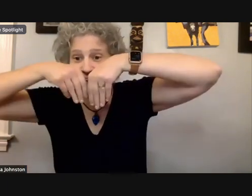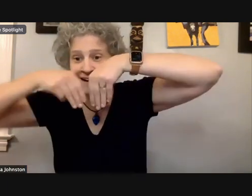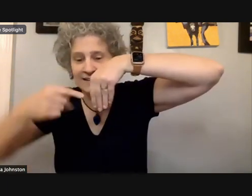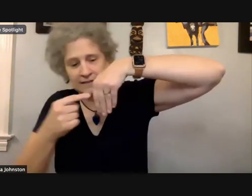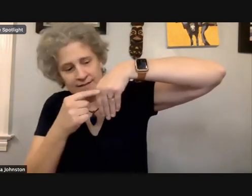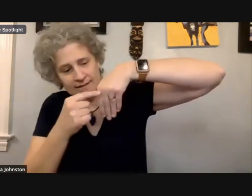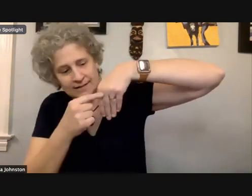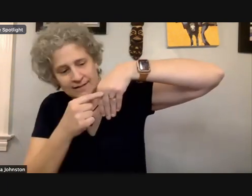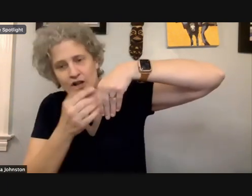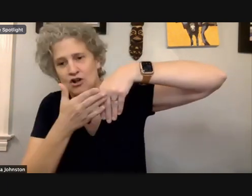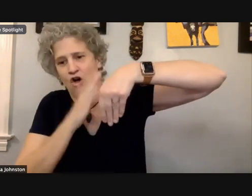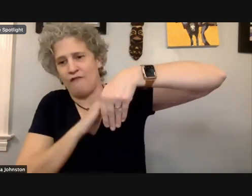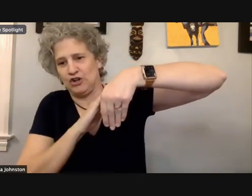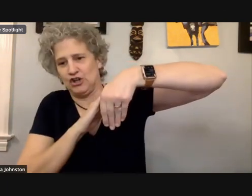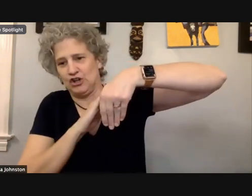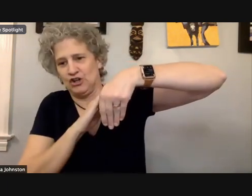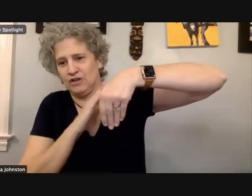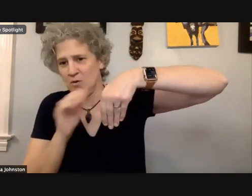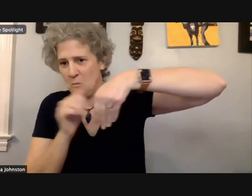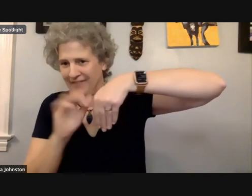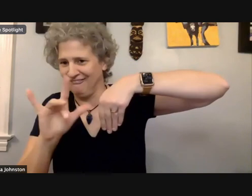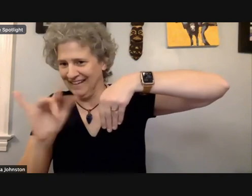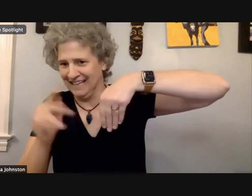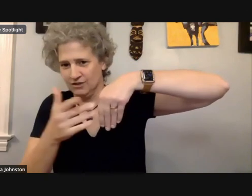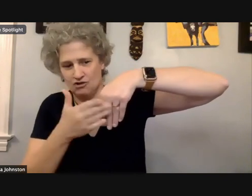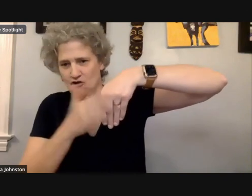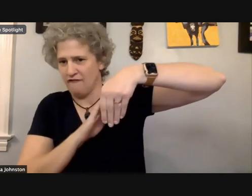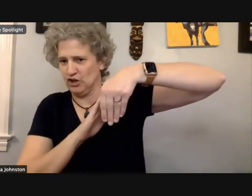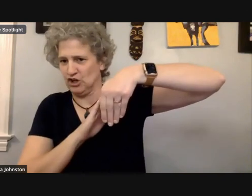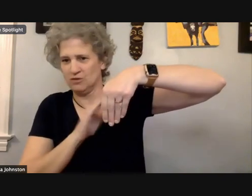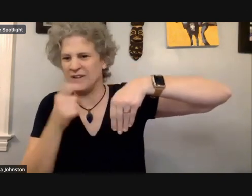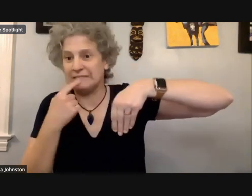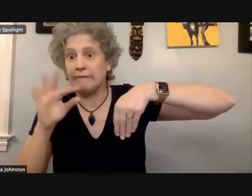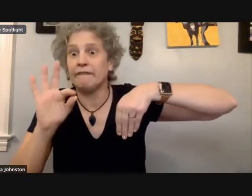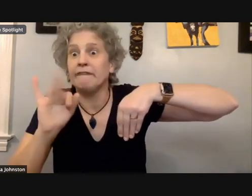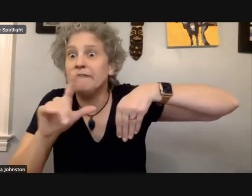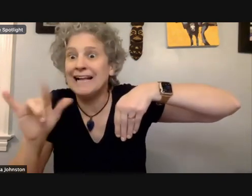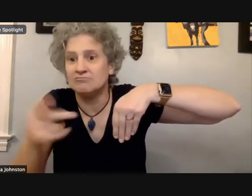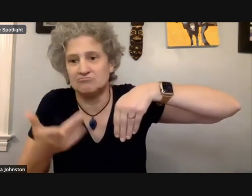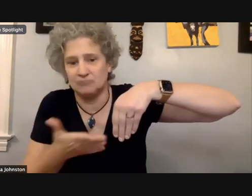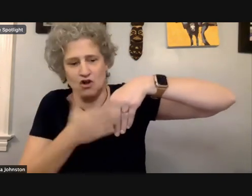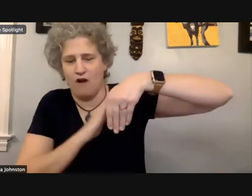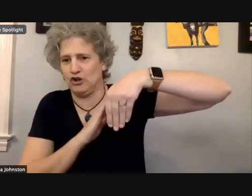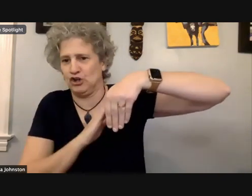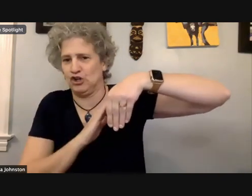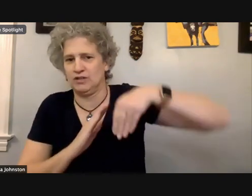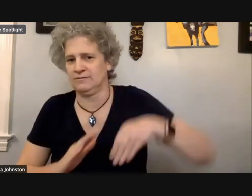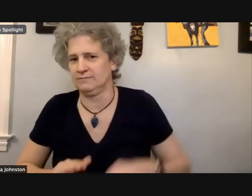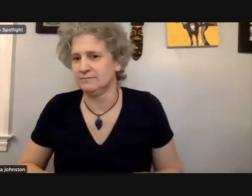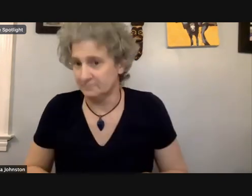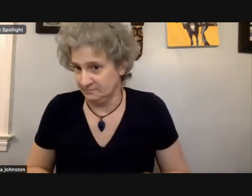lots of classifier use. That's why it's so important in ASL to get a filling.